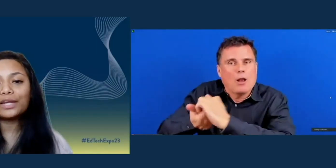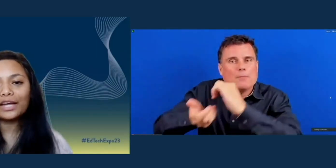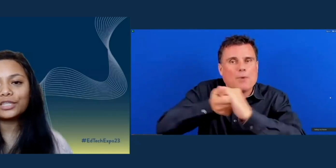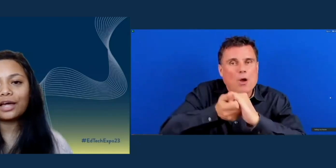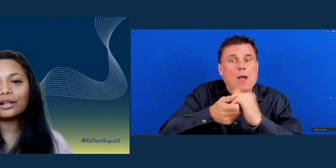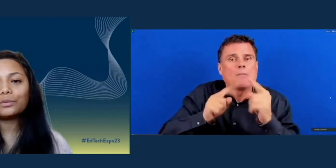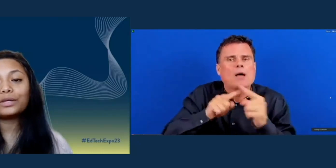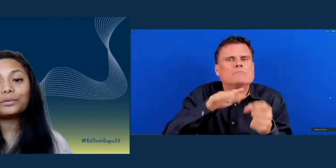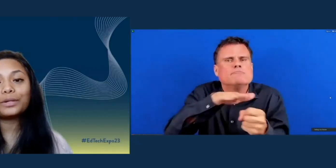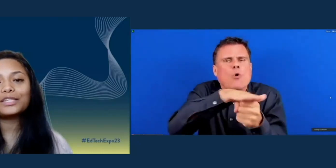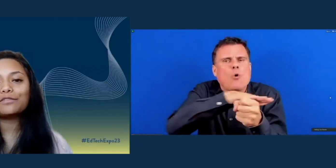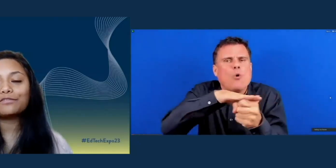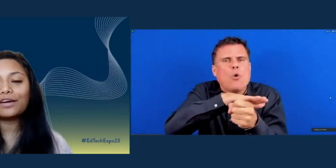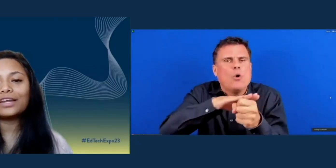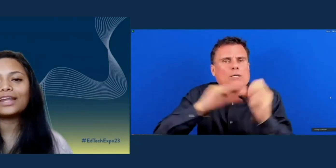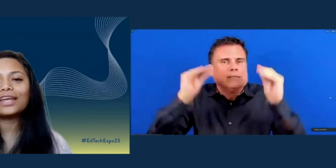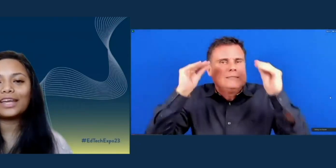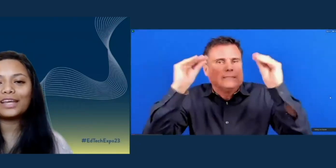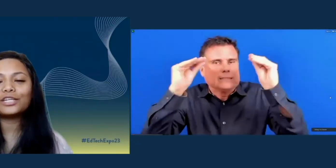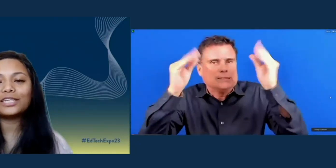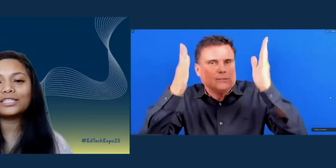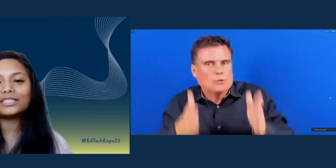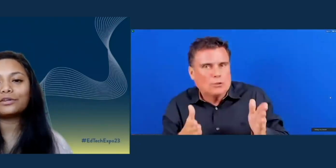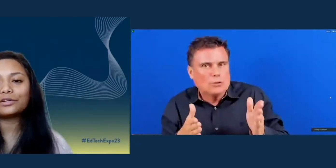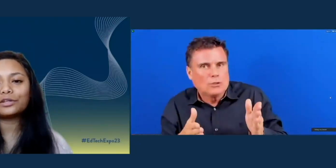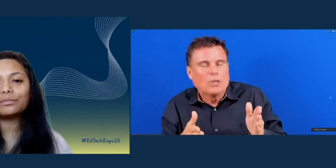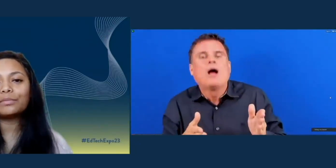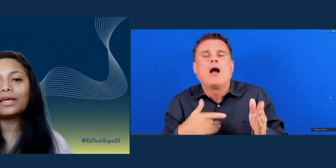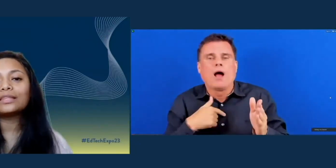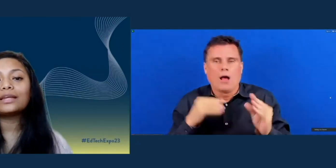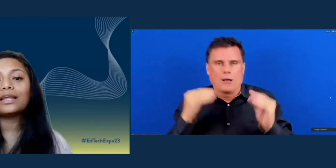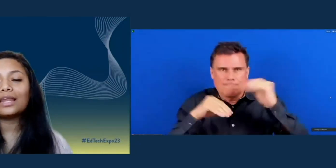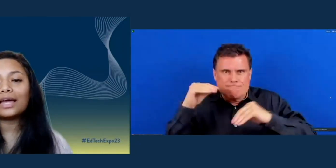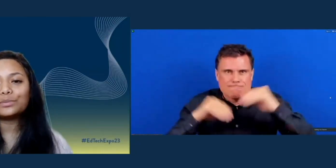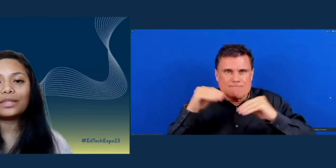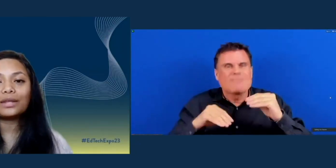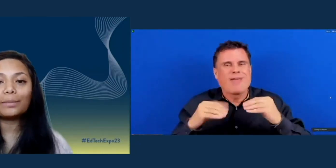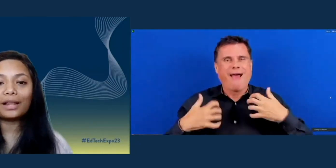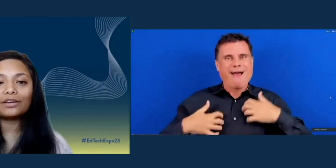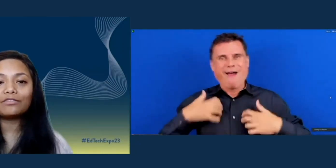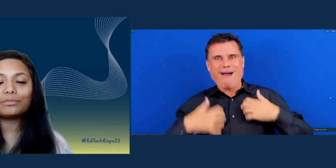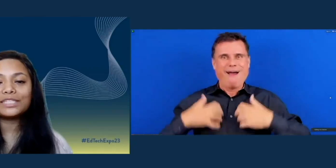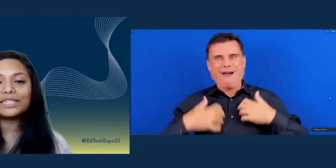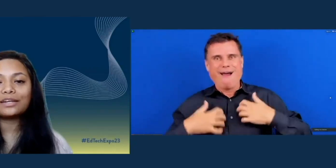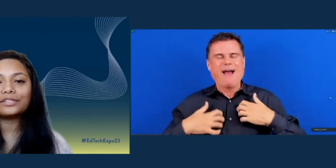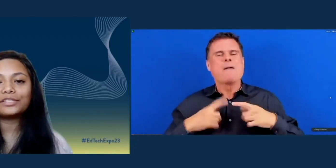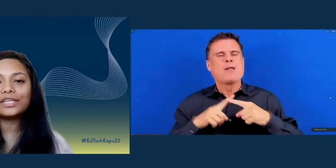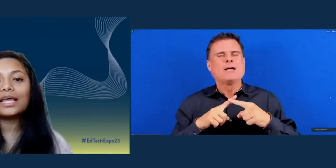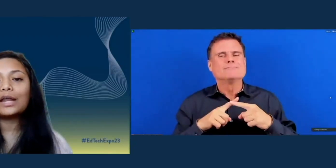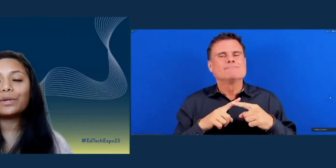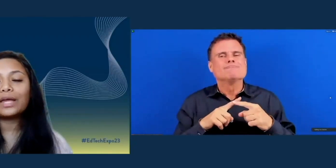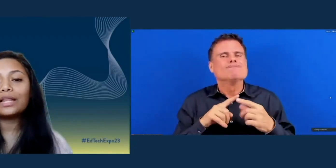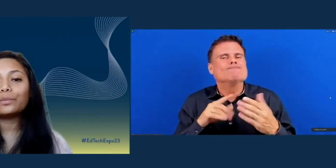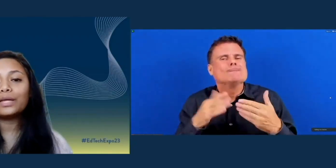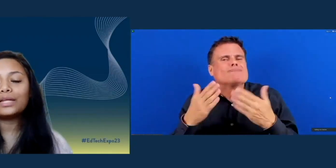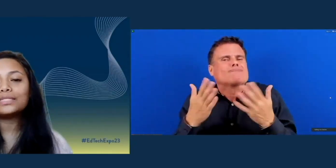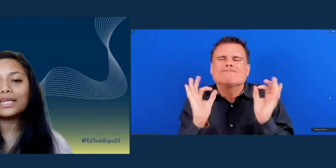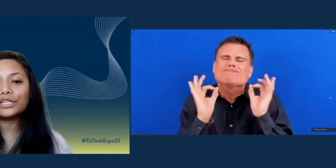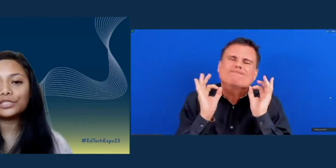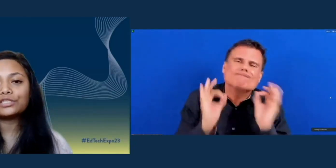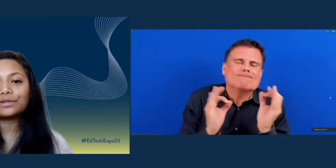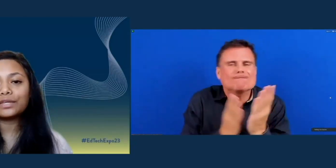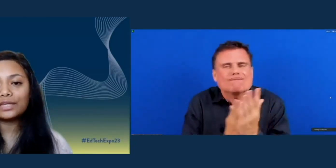Dr. Meenakshi Dahal, we created a fun and engaging ECE curriculum that aligns with the Nepal government standards, and we held